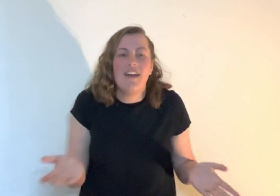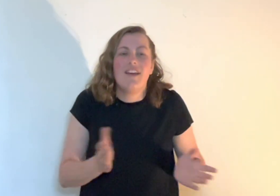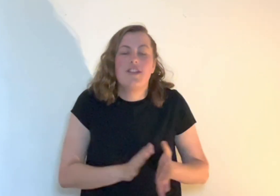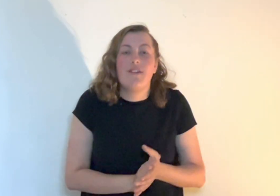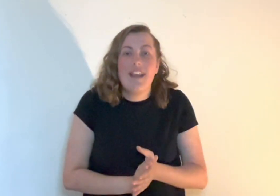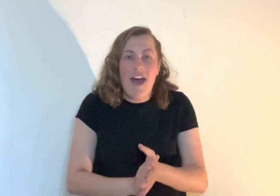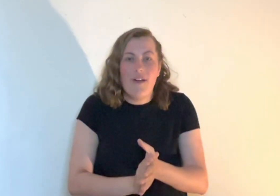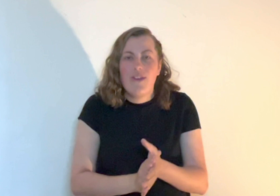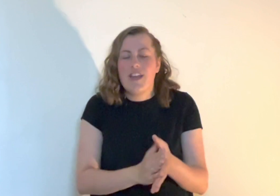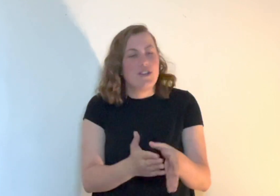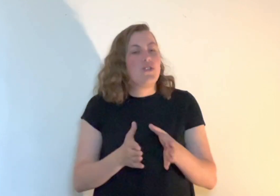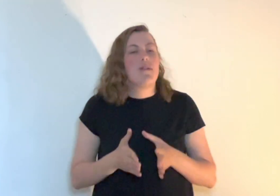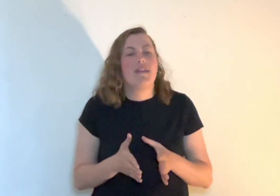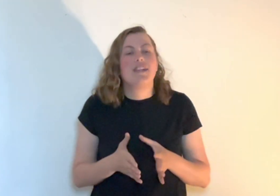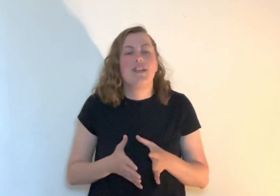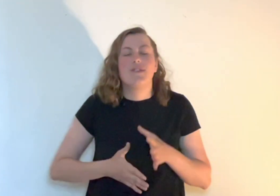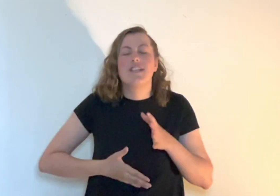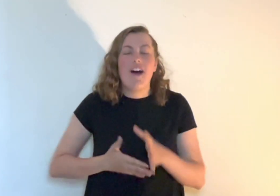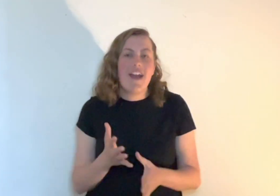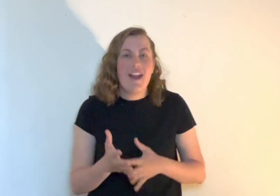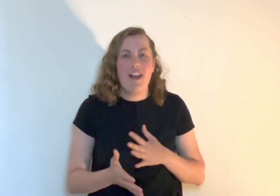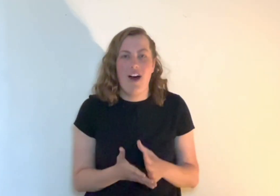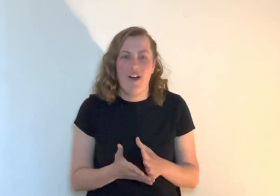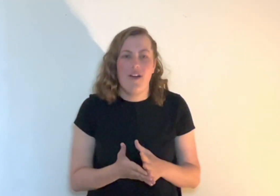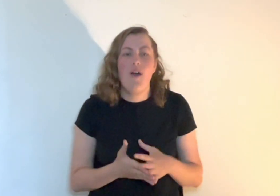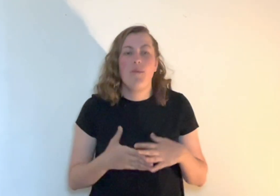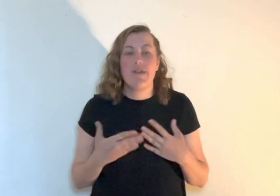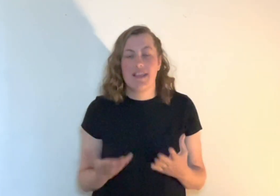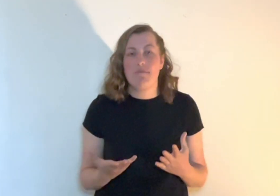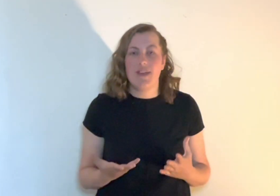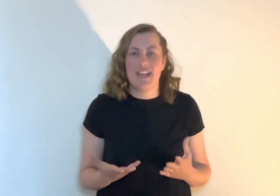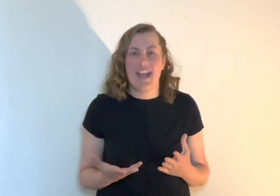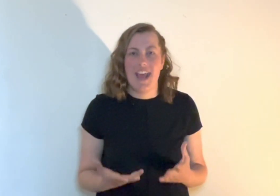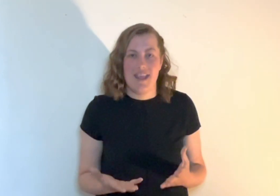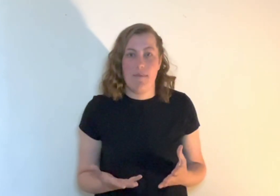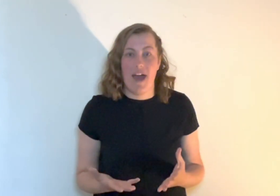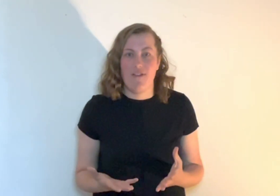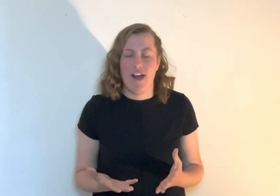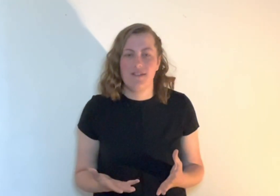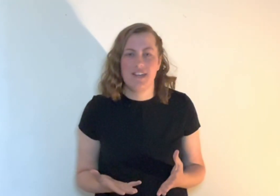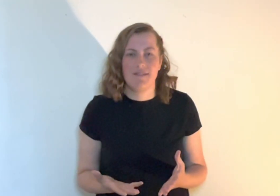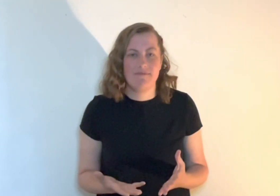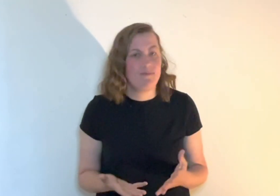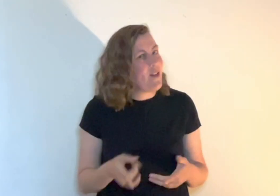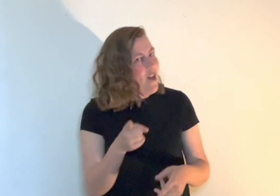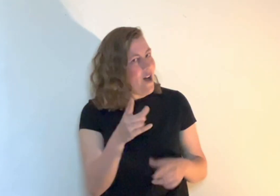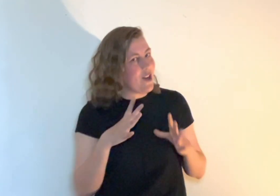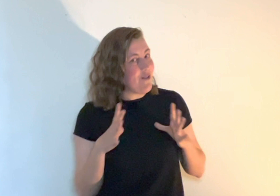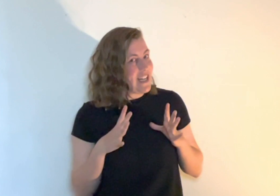So now you can join me to sign along with the music in the background Are you ready?